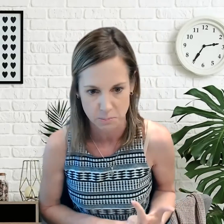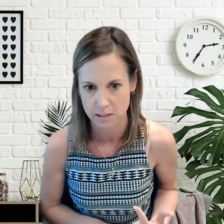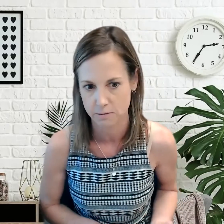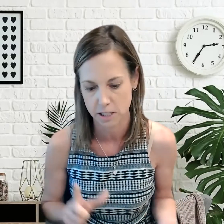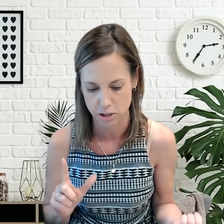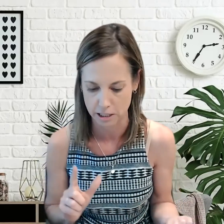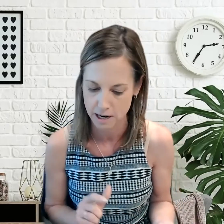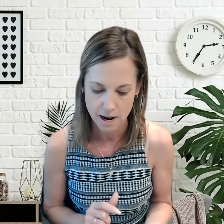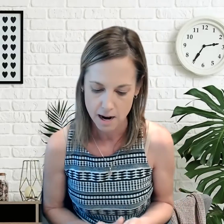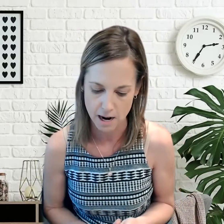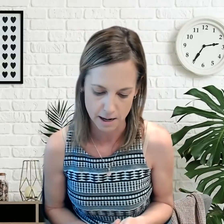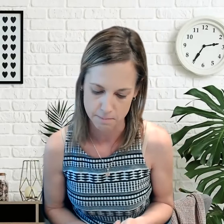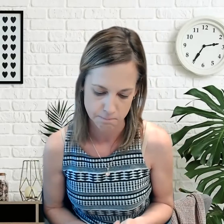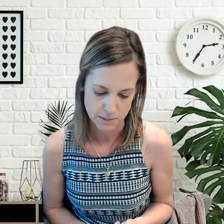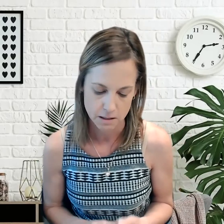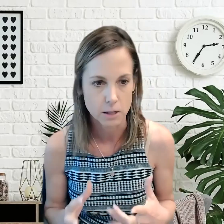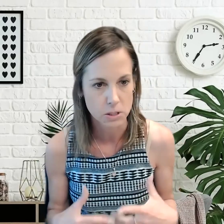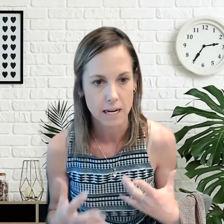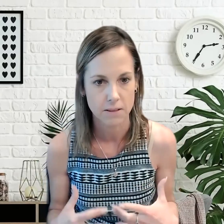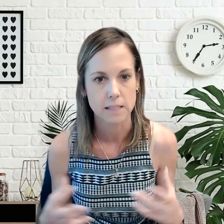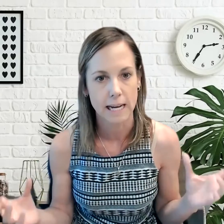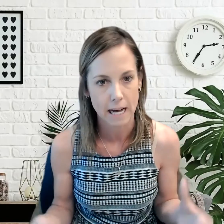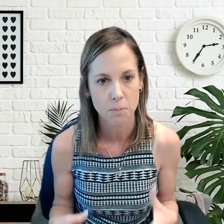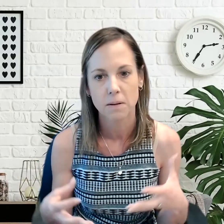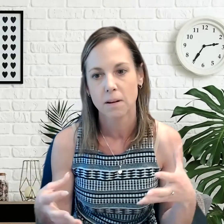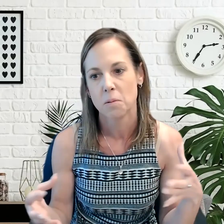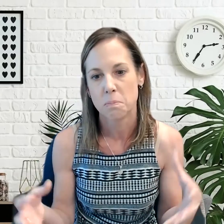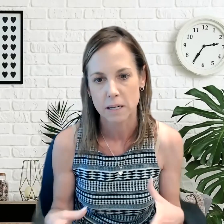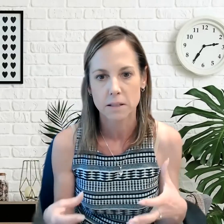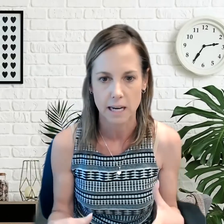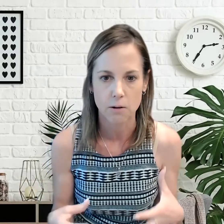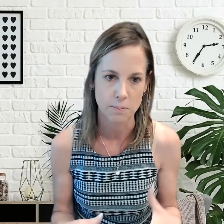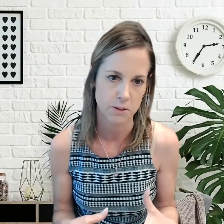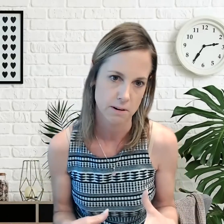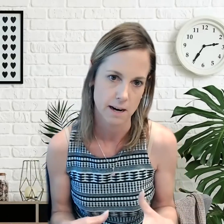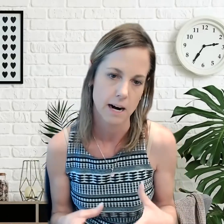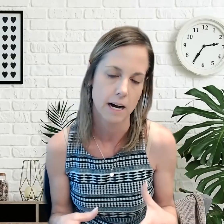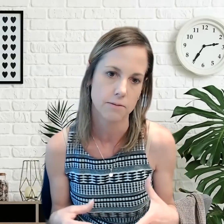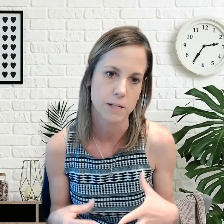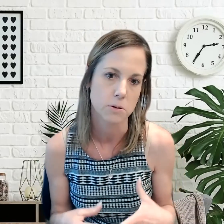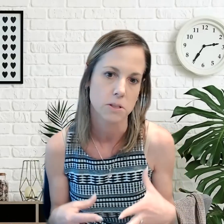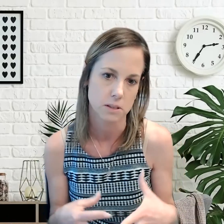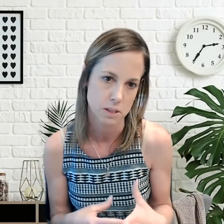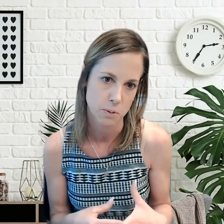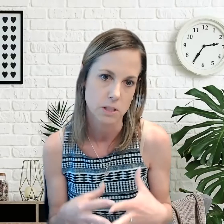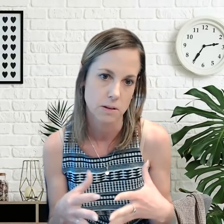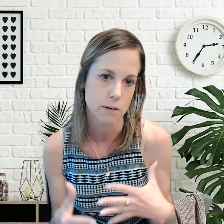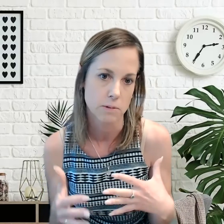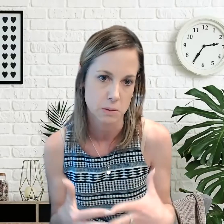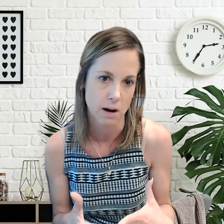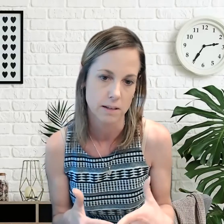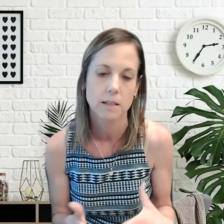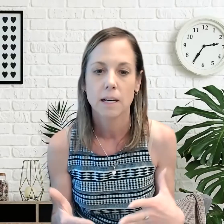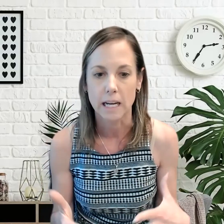culturally responsive teaching, those kind of things that help build their repertoire of resources and support so they